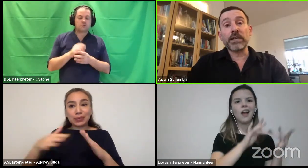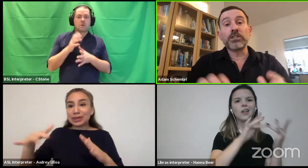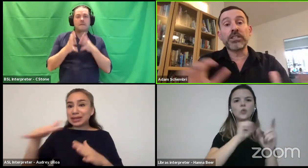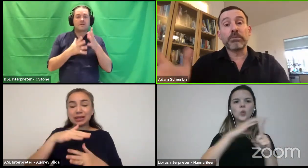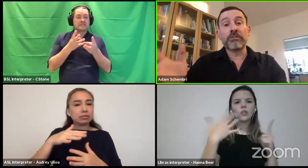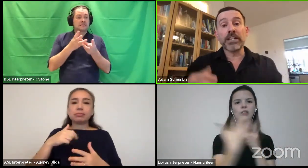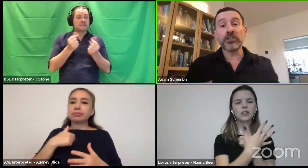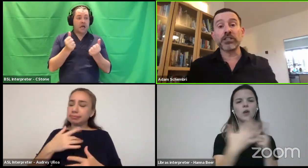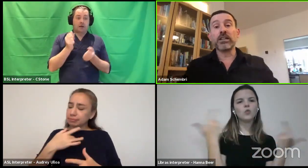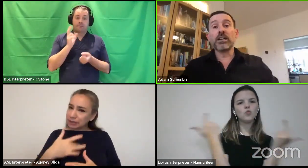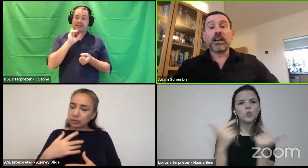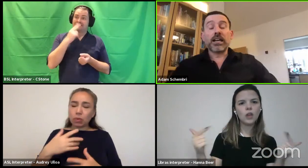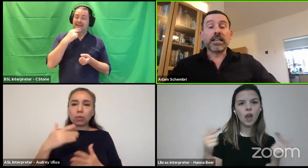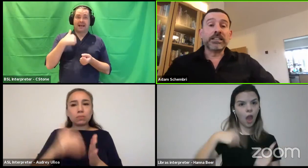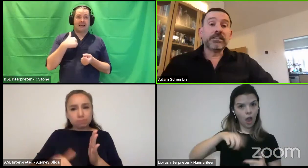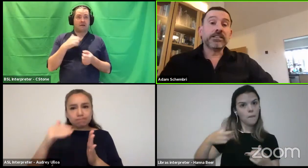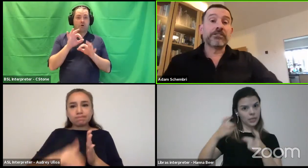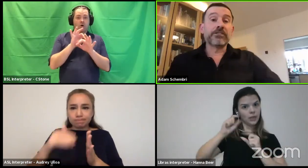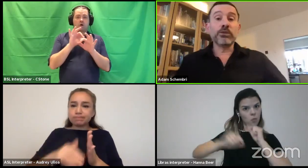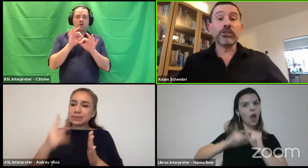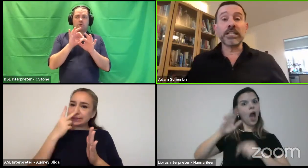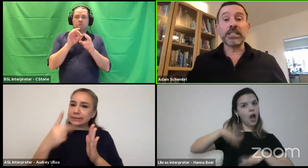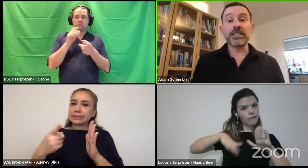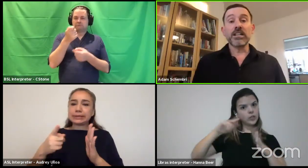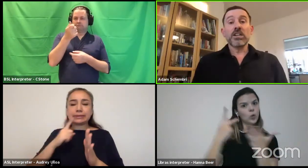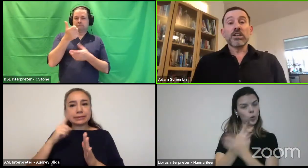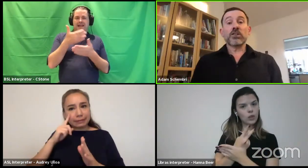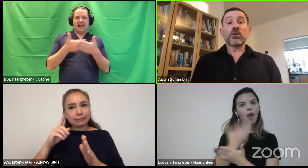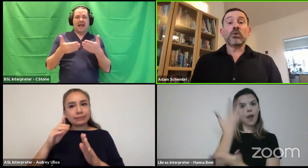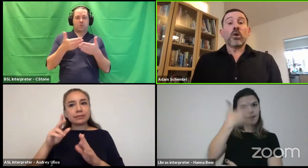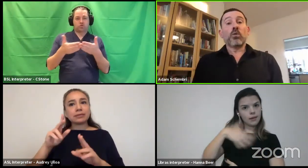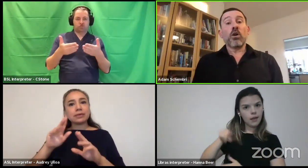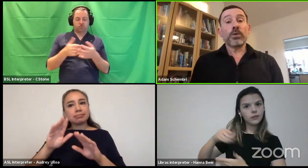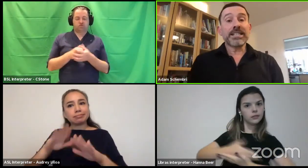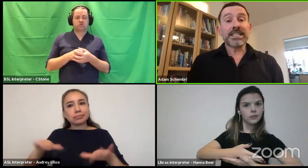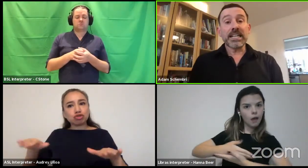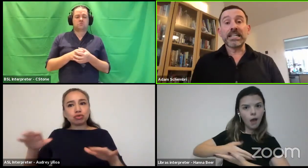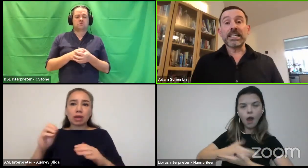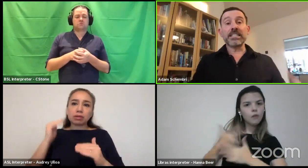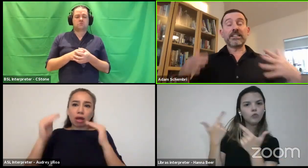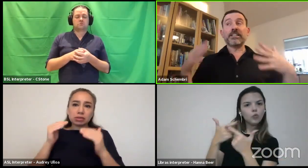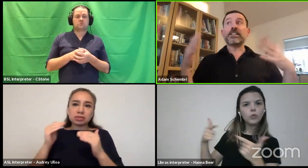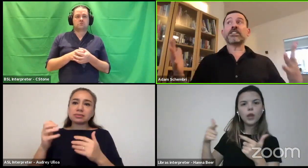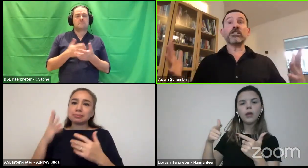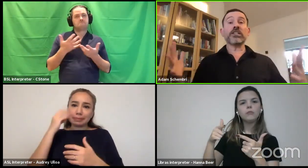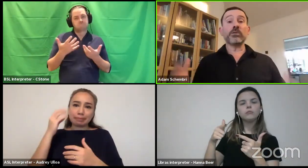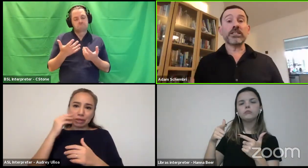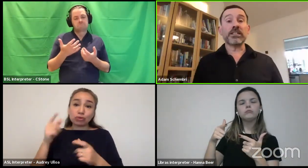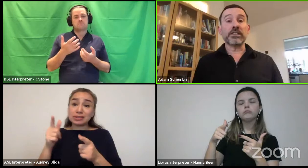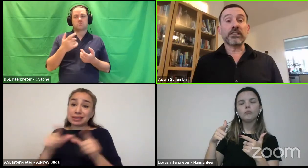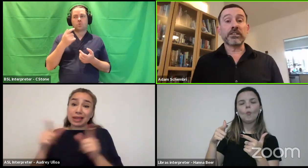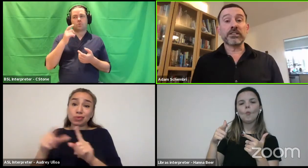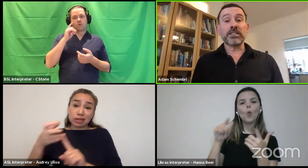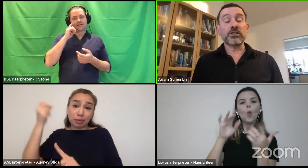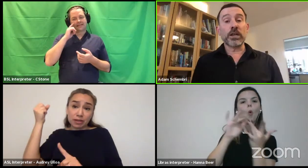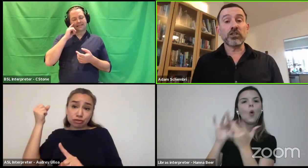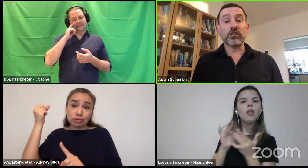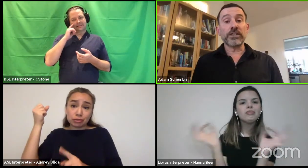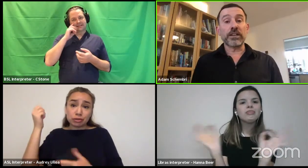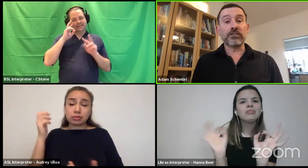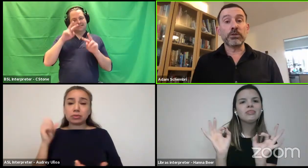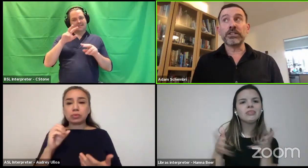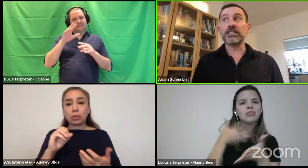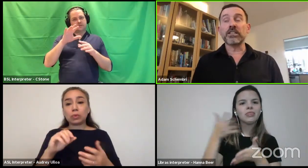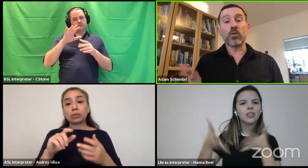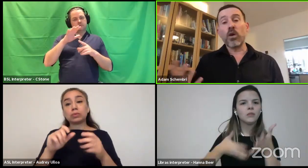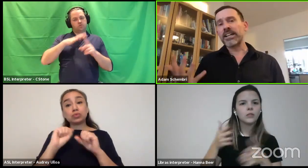of language deprivation in deaf communities. So what we see is that the situation of